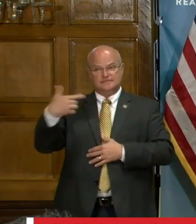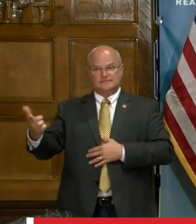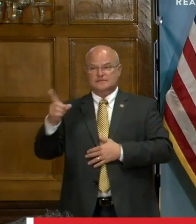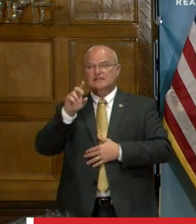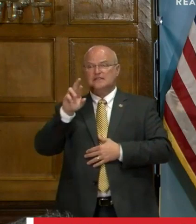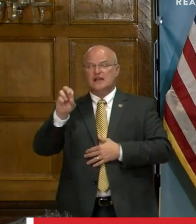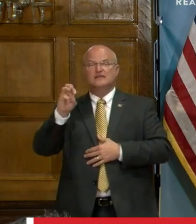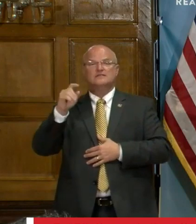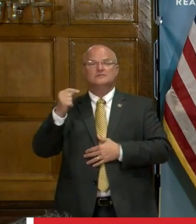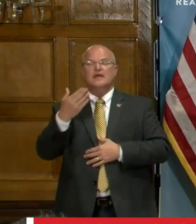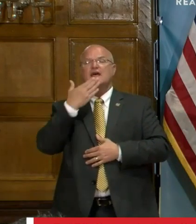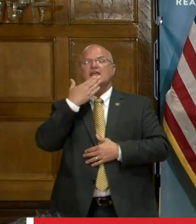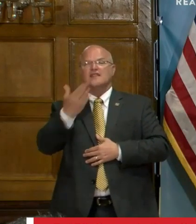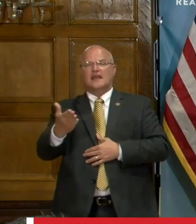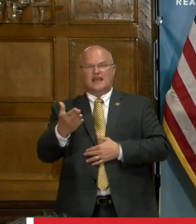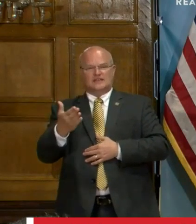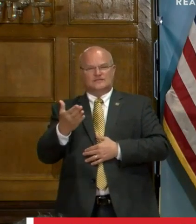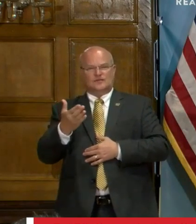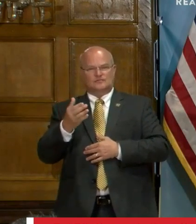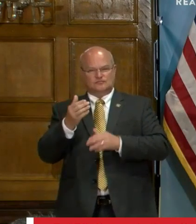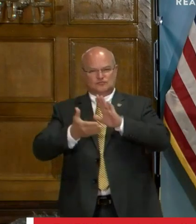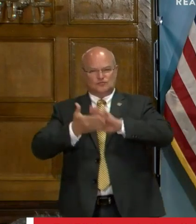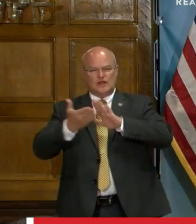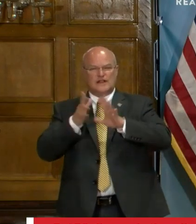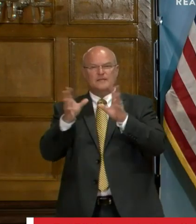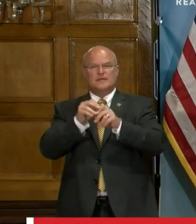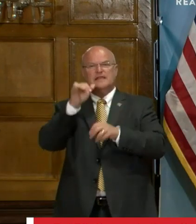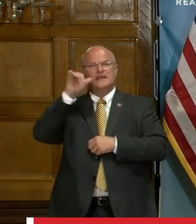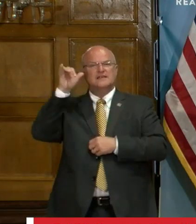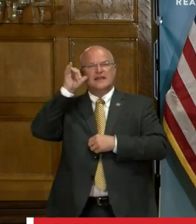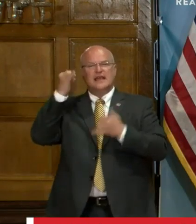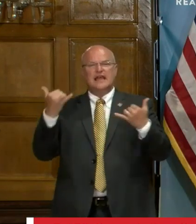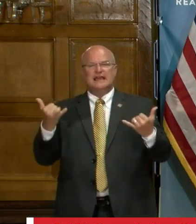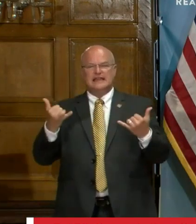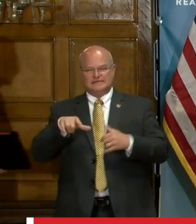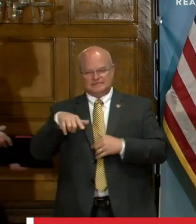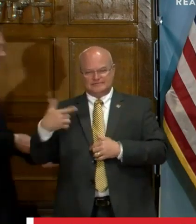Smith, thanks for carrying the ball yesterday, and I'll turn the microphone over to you.